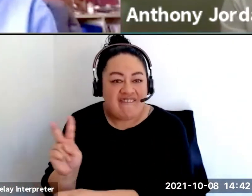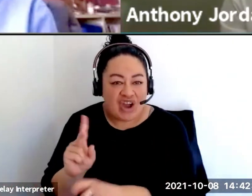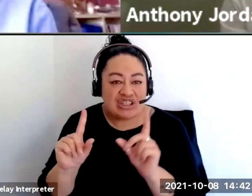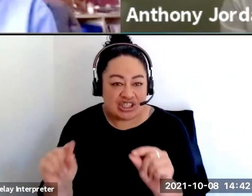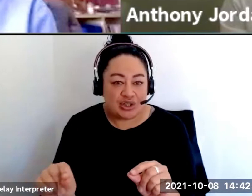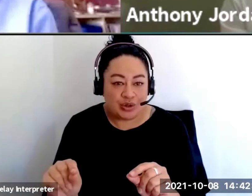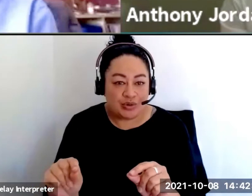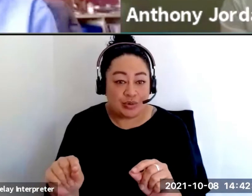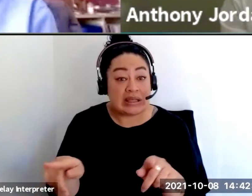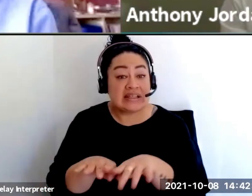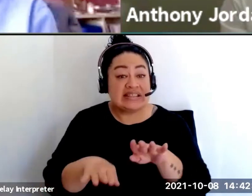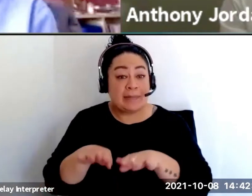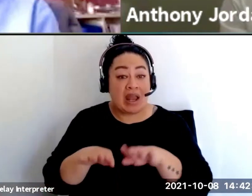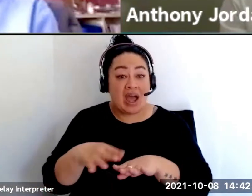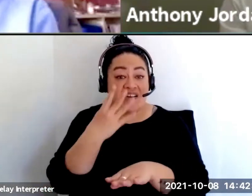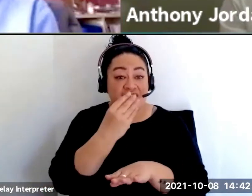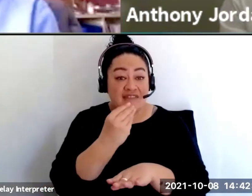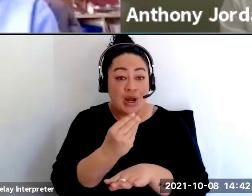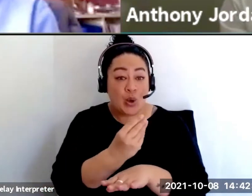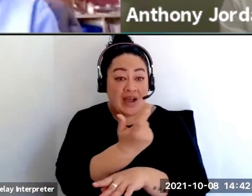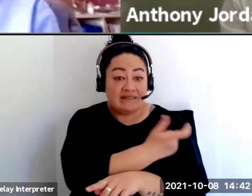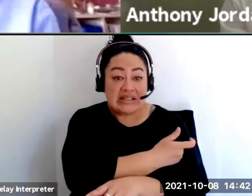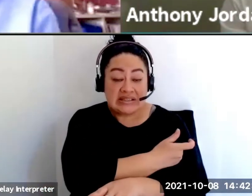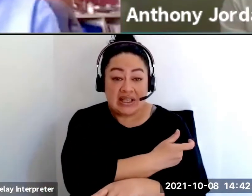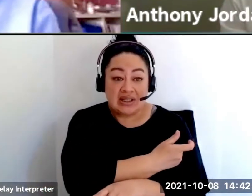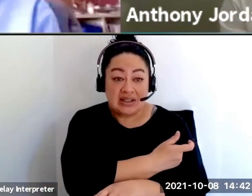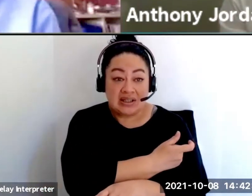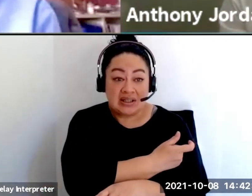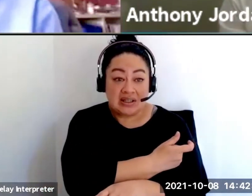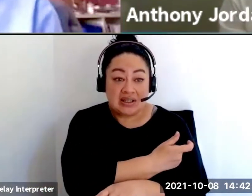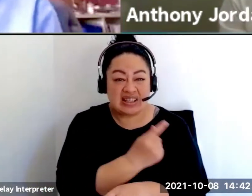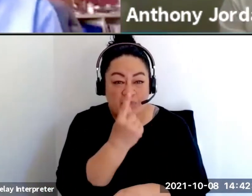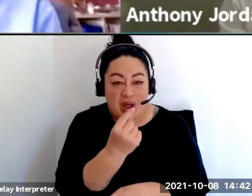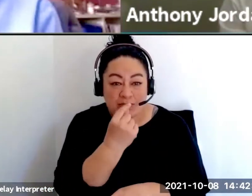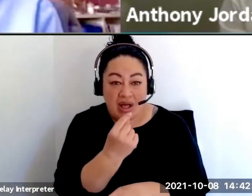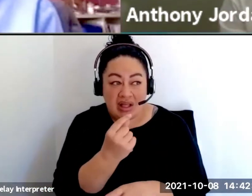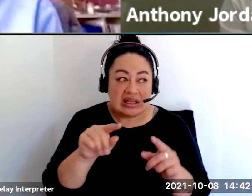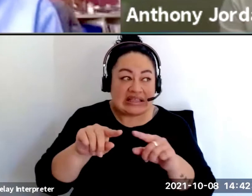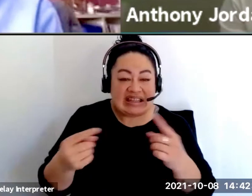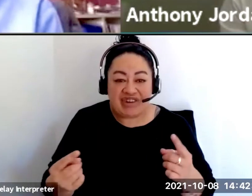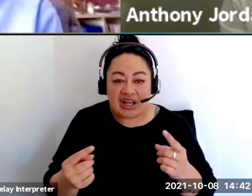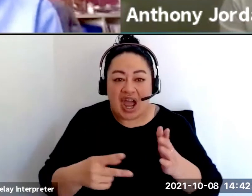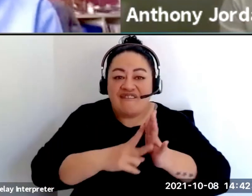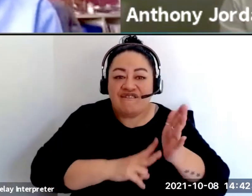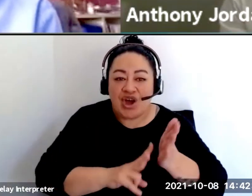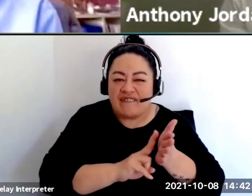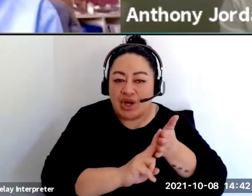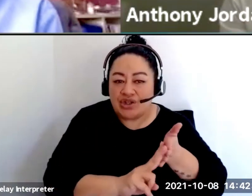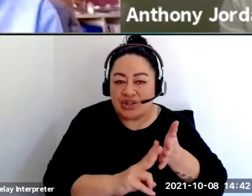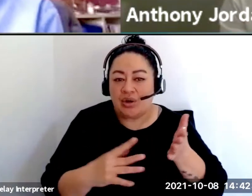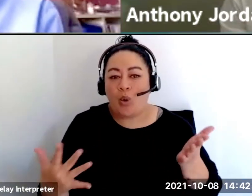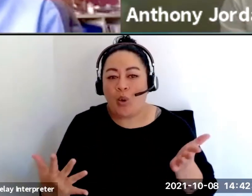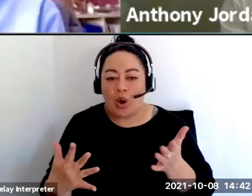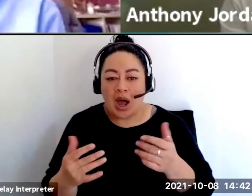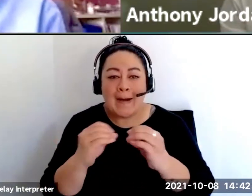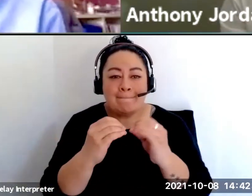flu vaccine, we may end up having either a slightly different version or a booster, which is the same one,